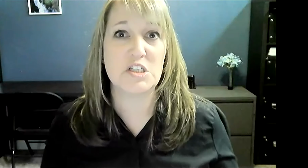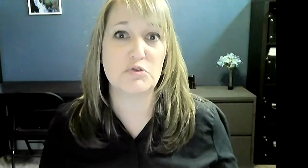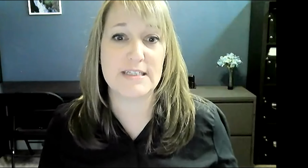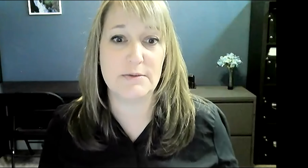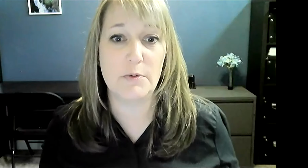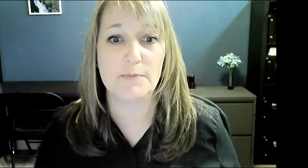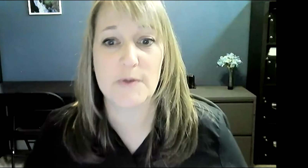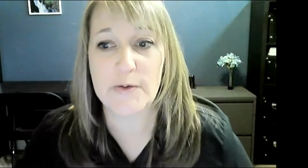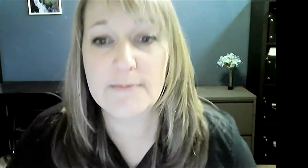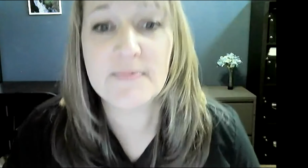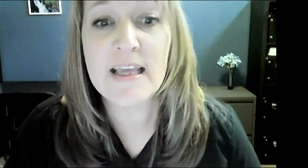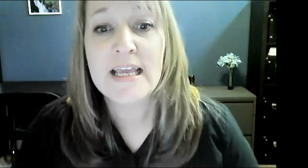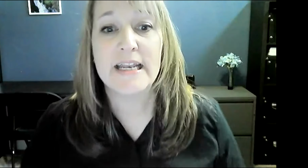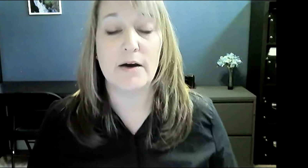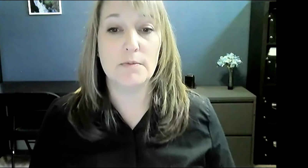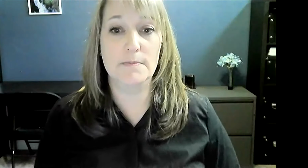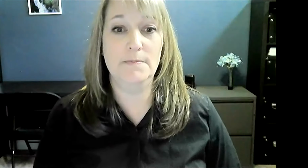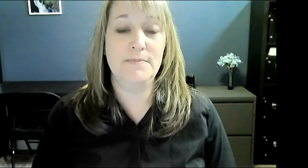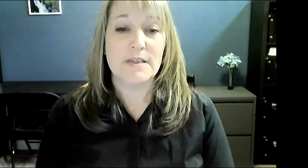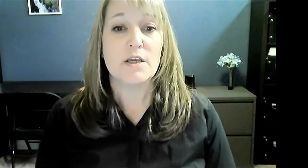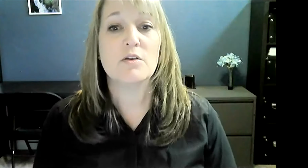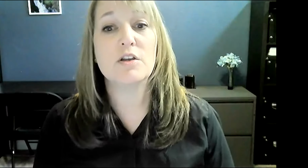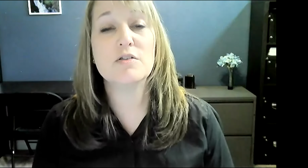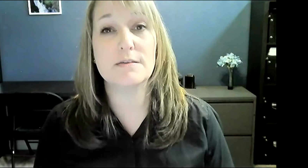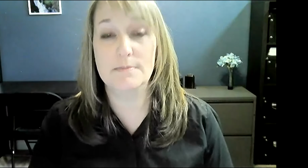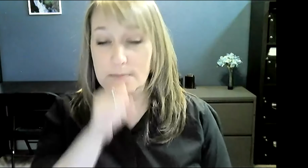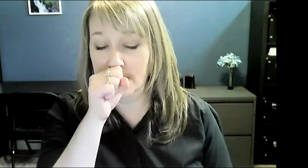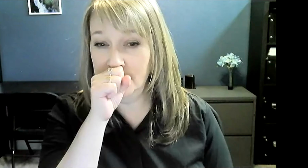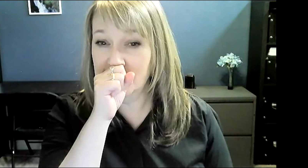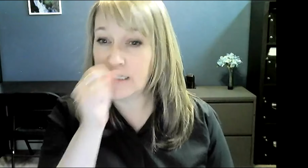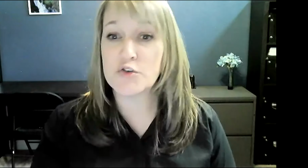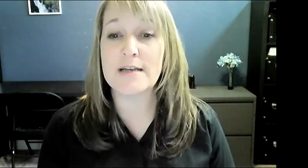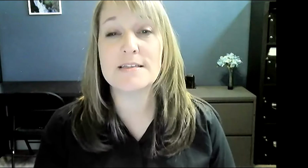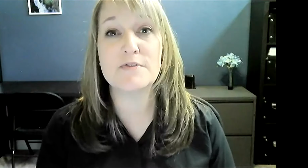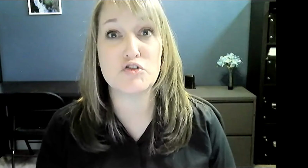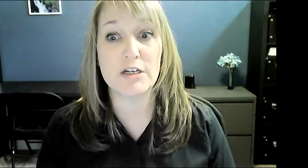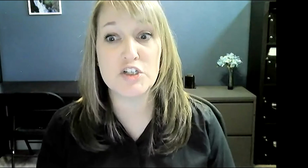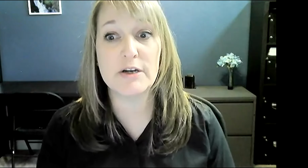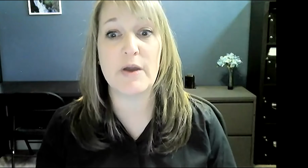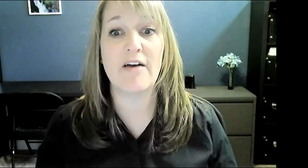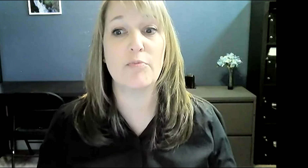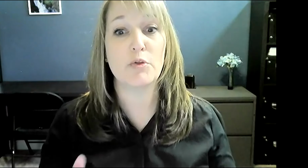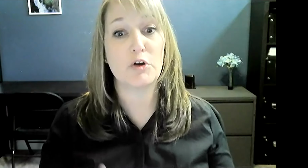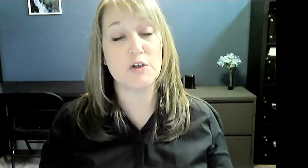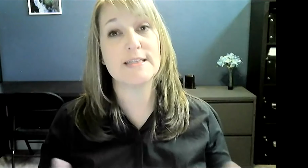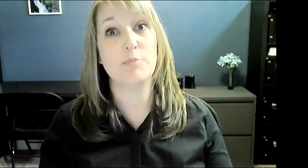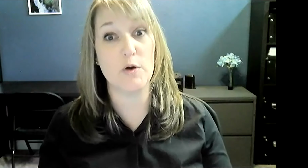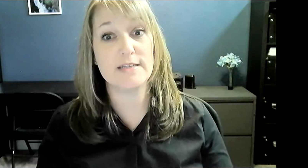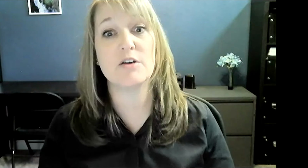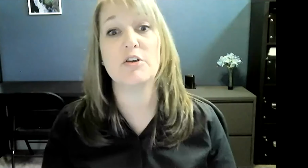Children 0, okay? Now, you can use contrastive structure if you have both girls and boys. So you